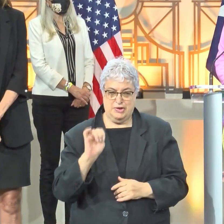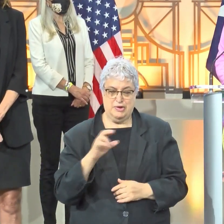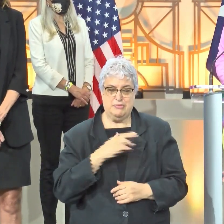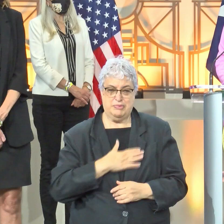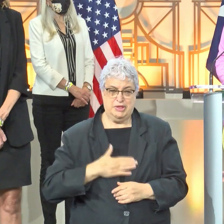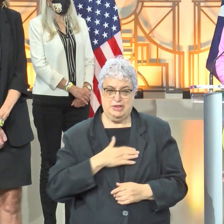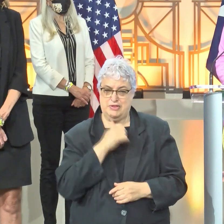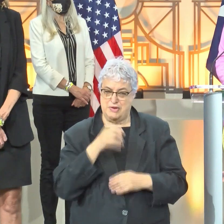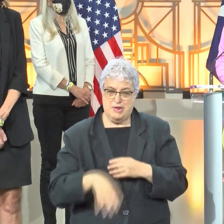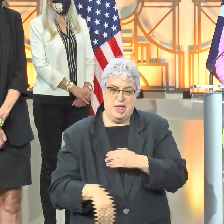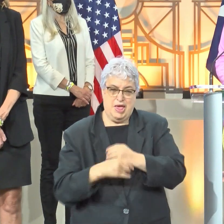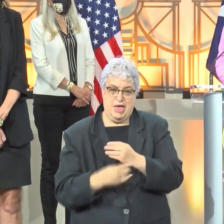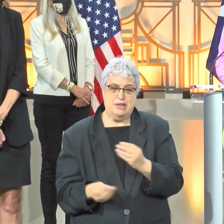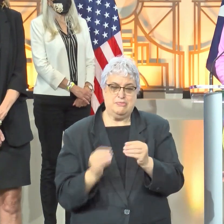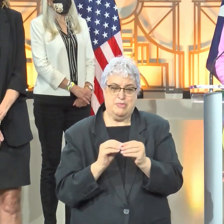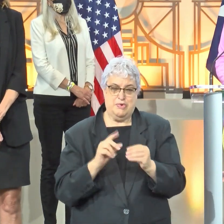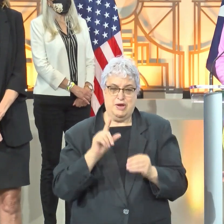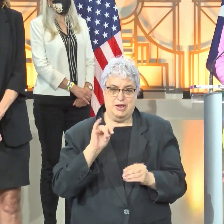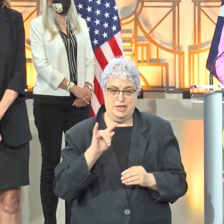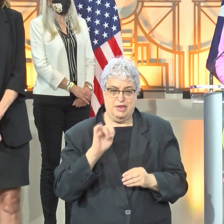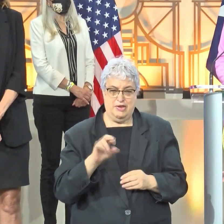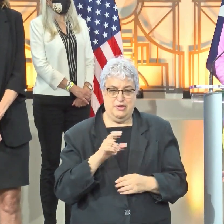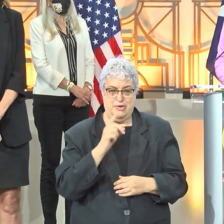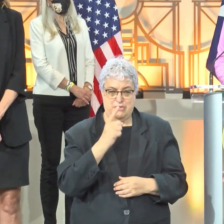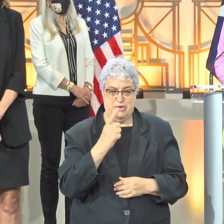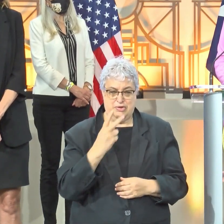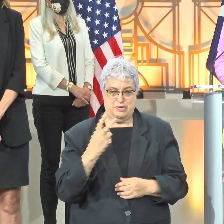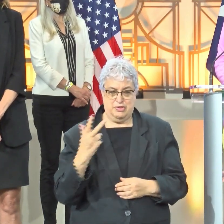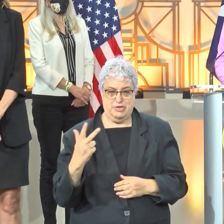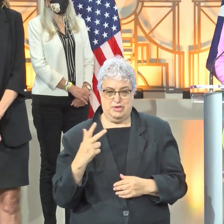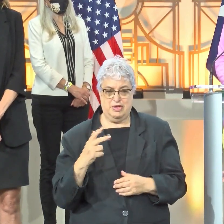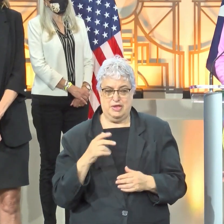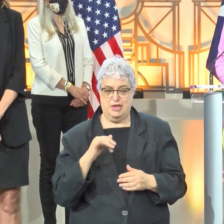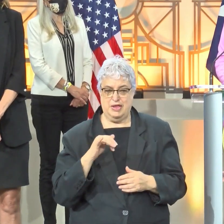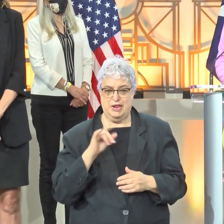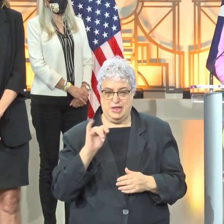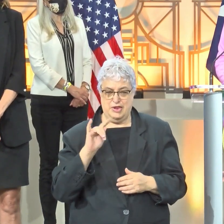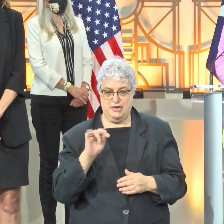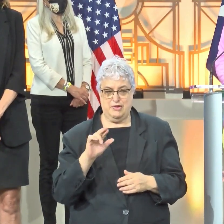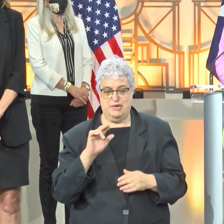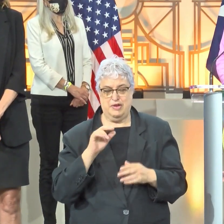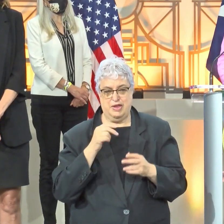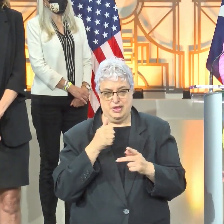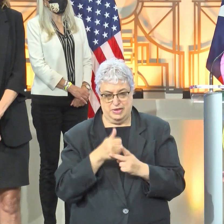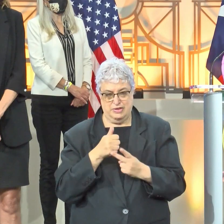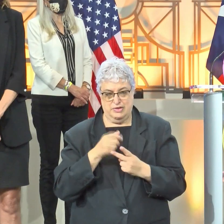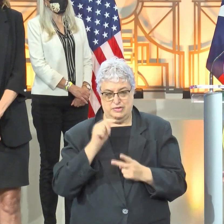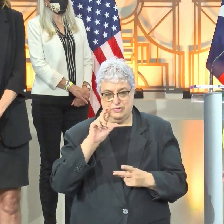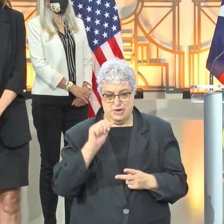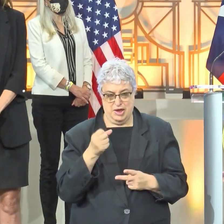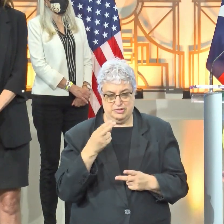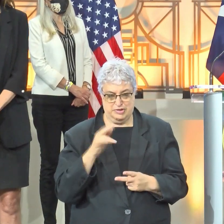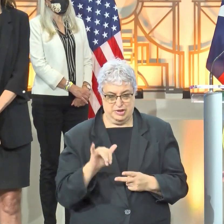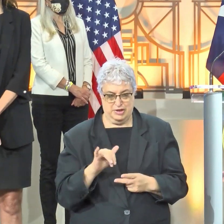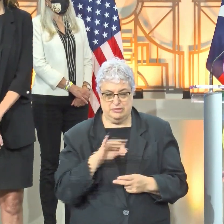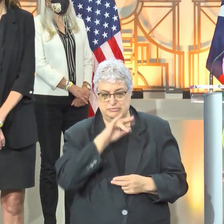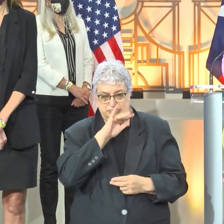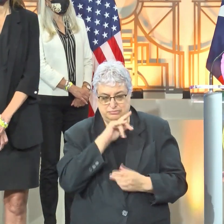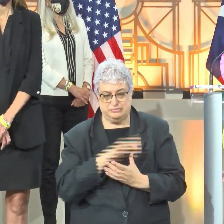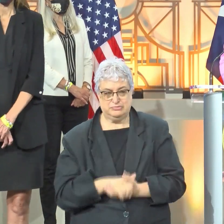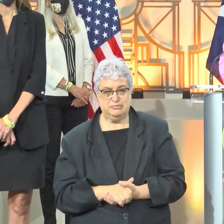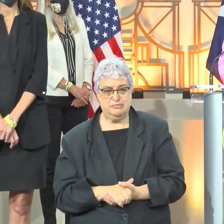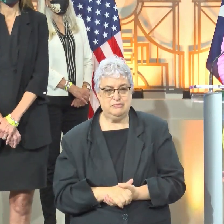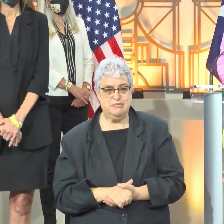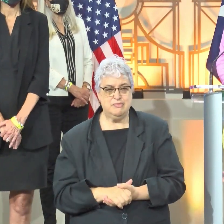go to waste. Do the PPE 1, 2, 3. Litter is trashy. As we continue to promote our